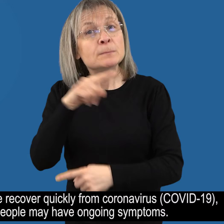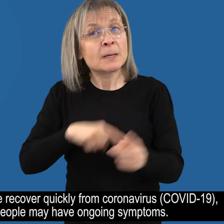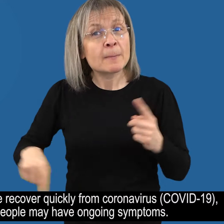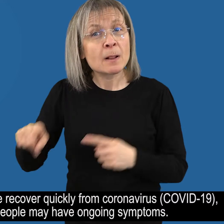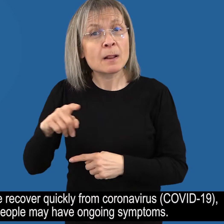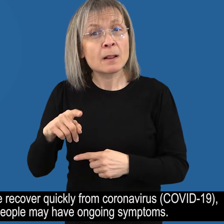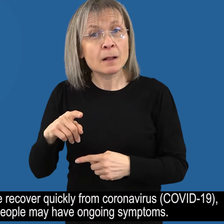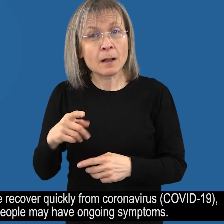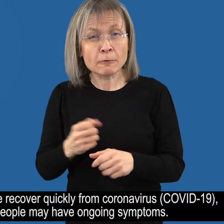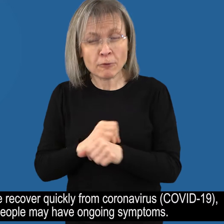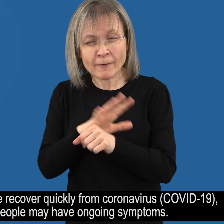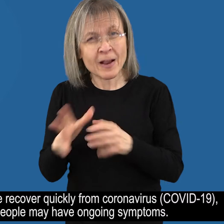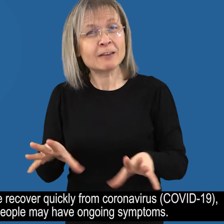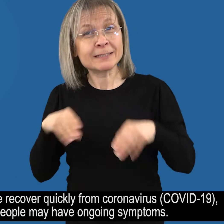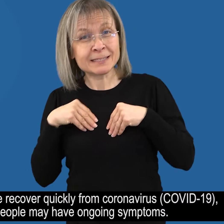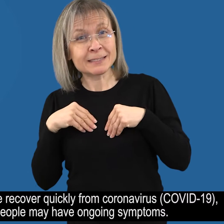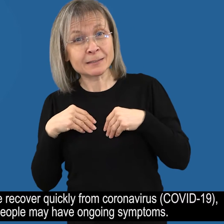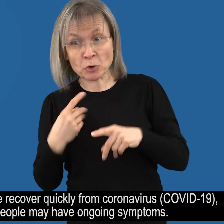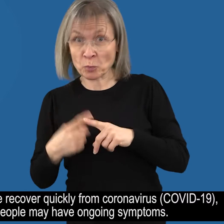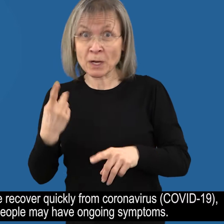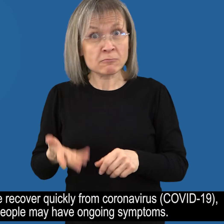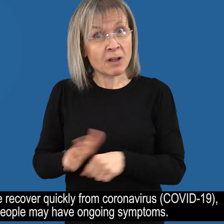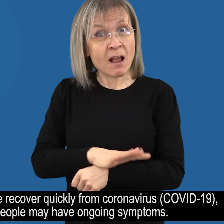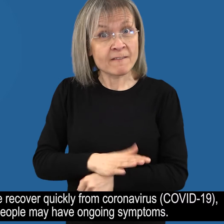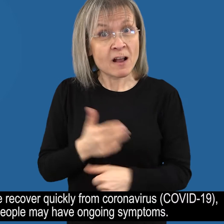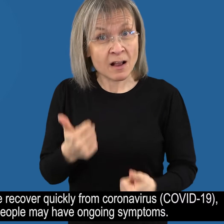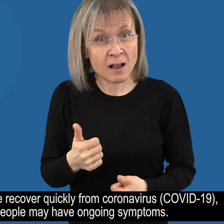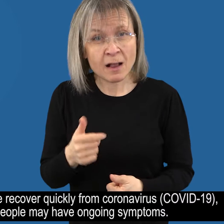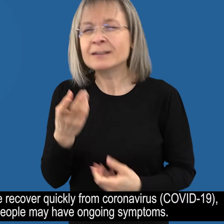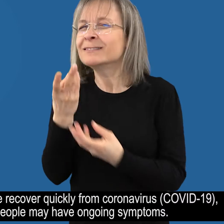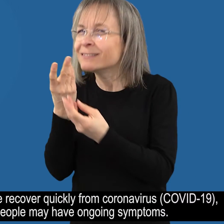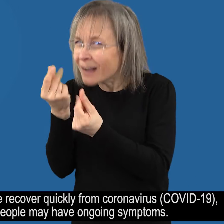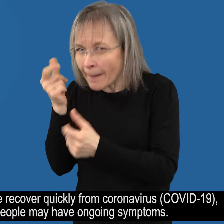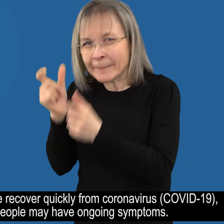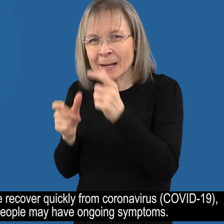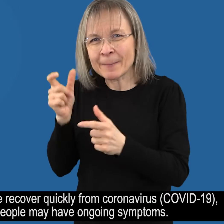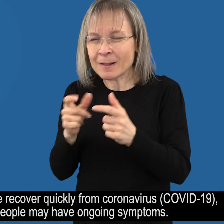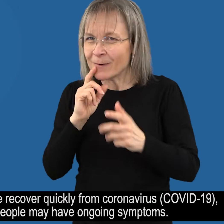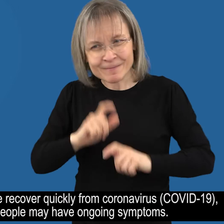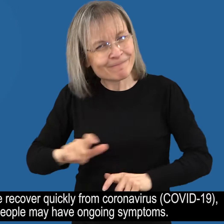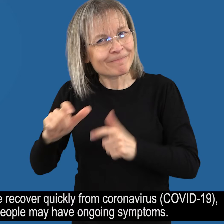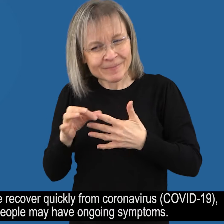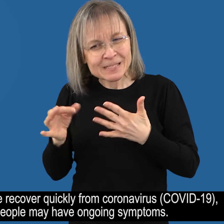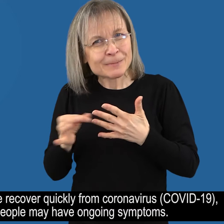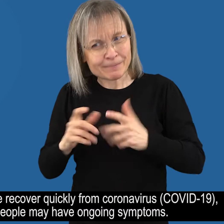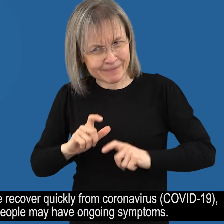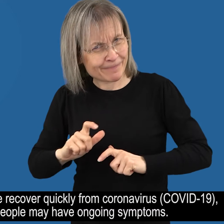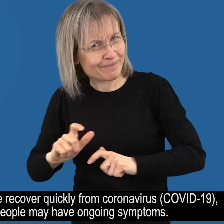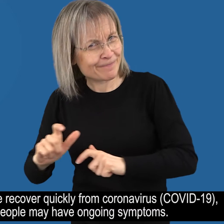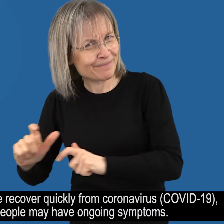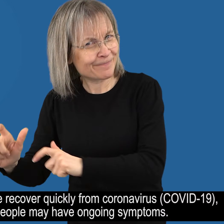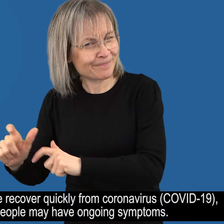While most people recover quickly from coronavirus, COVID-19, some people may have ongoing